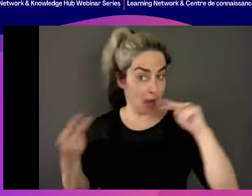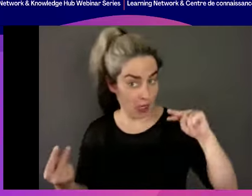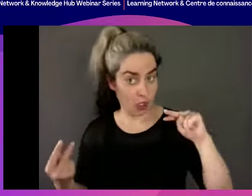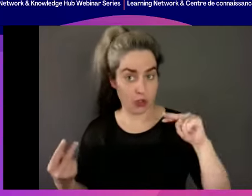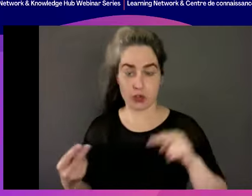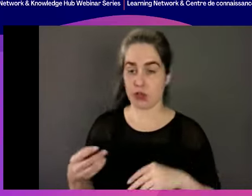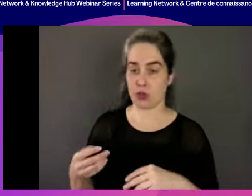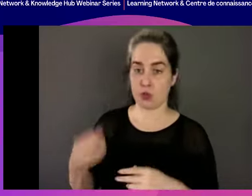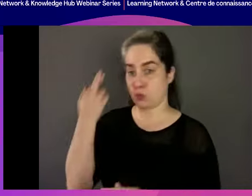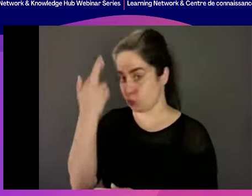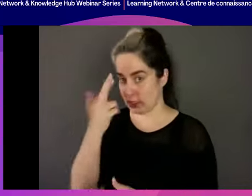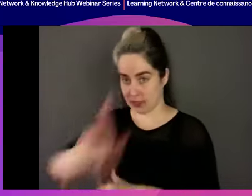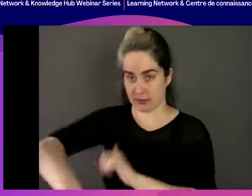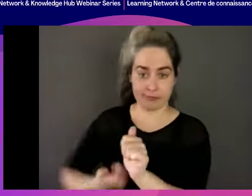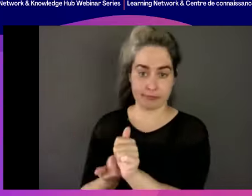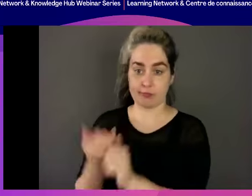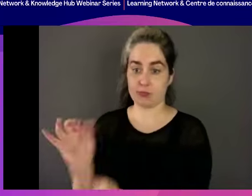as well.